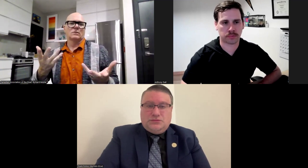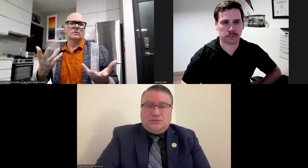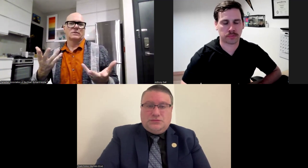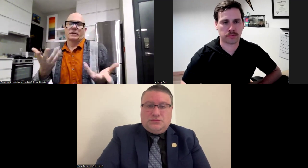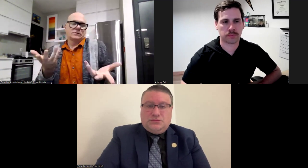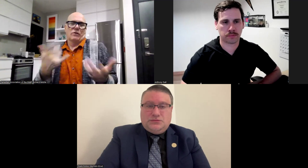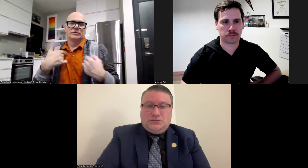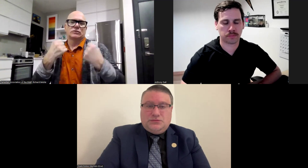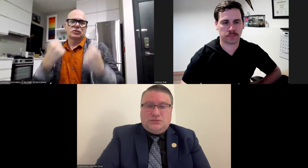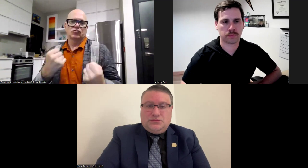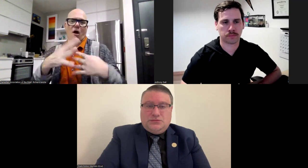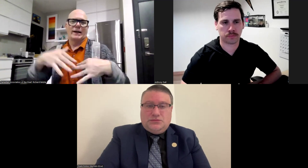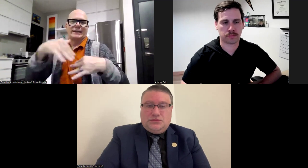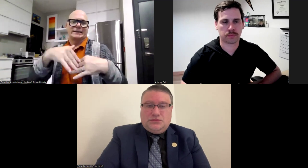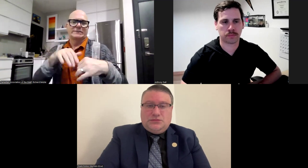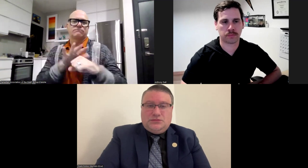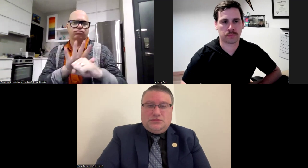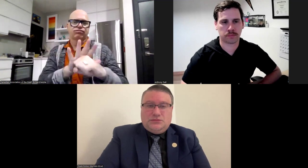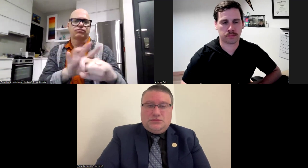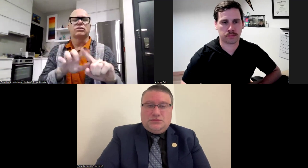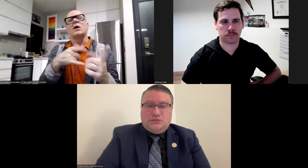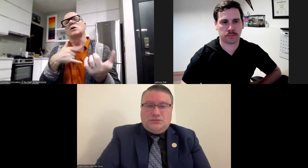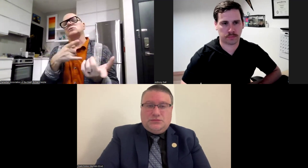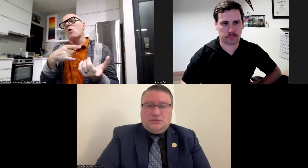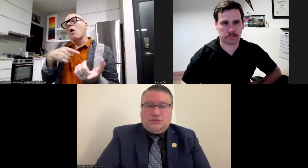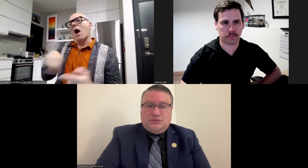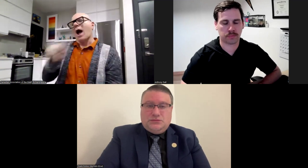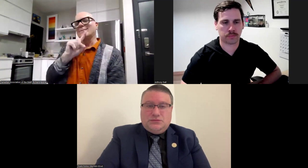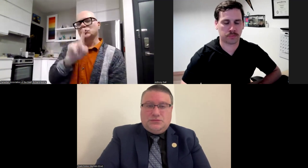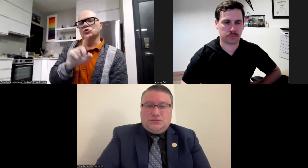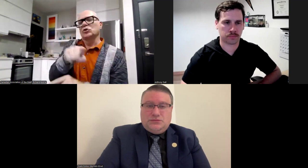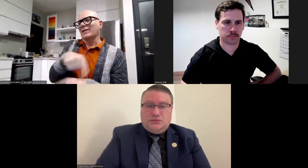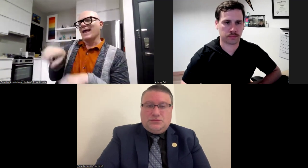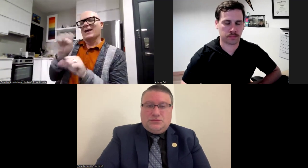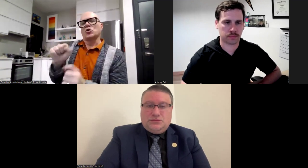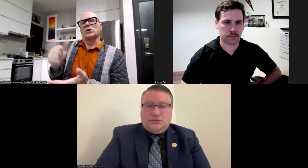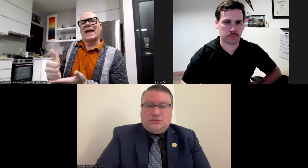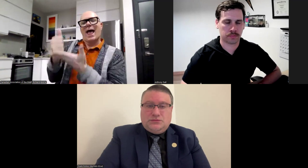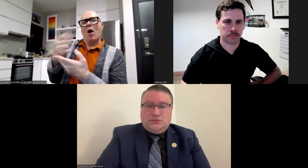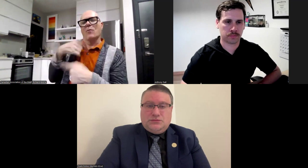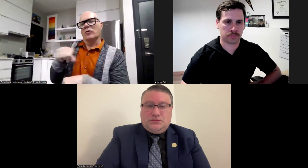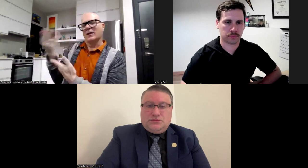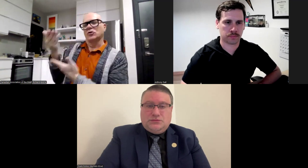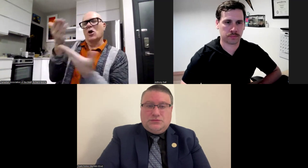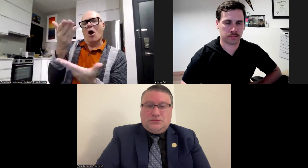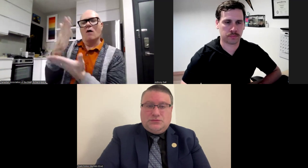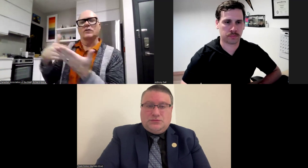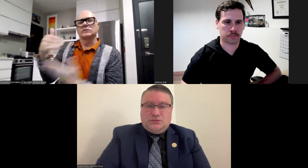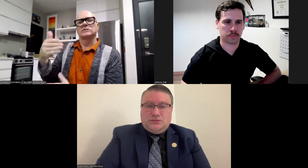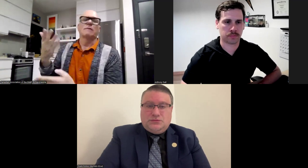people. So that's the majority of our board, bringing a strong Indigenous advocacy and perspective. So if you can reach out to